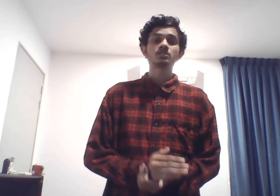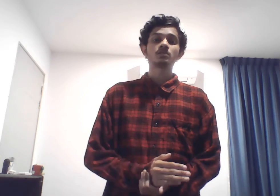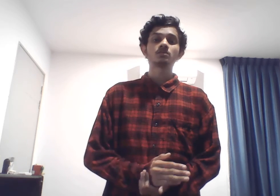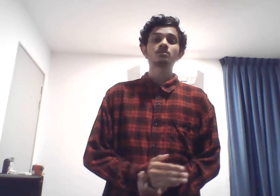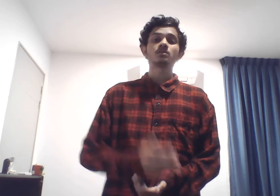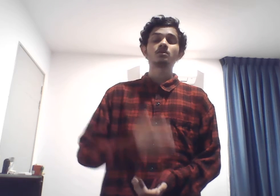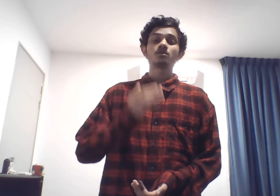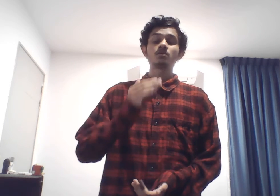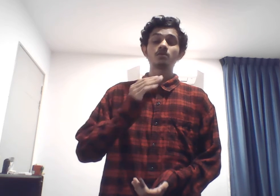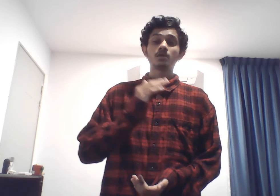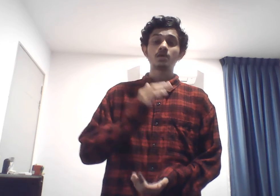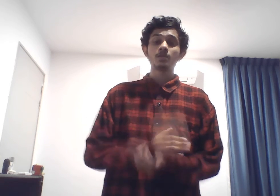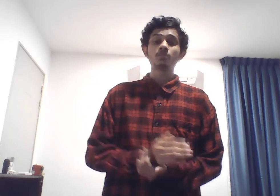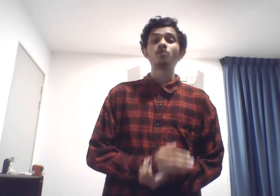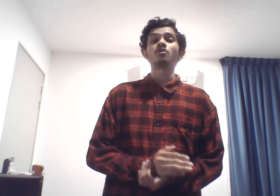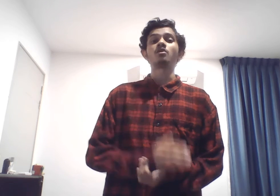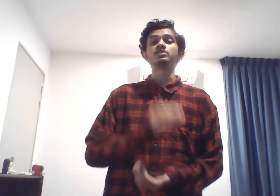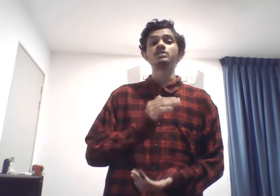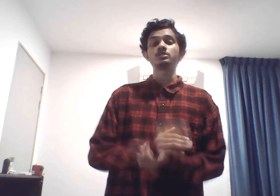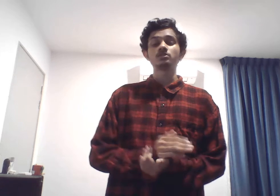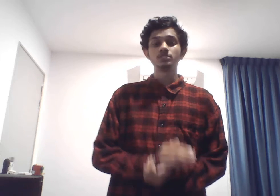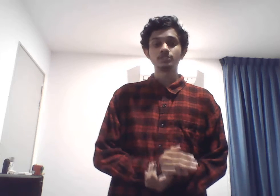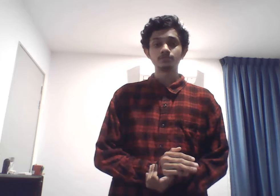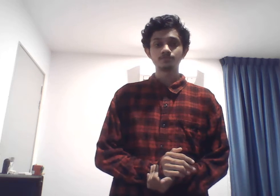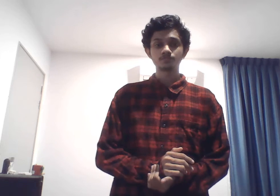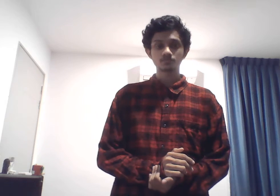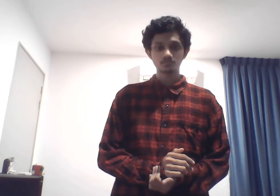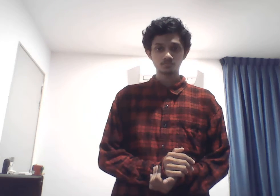incising, and many more of the genital region.